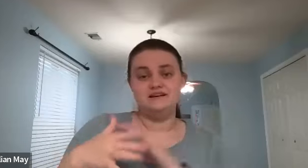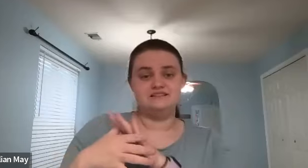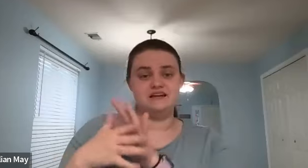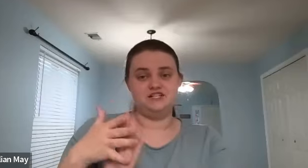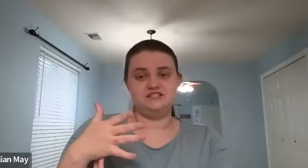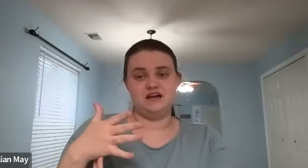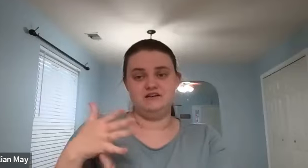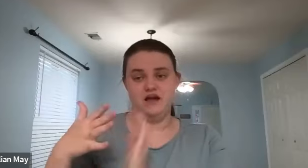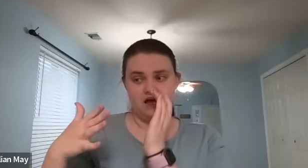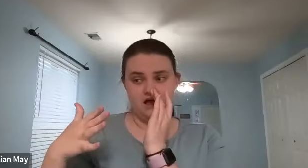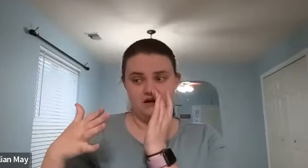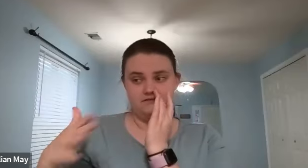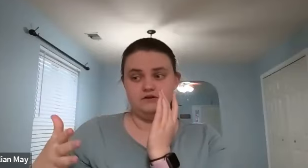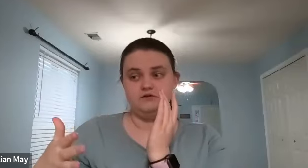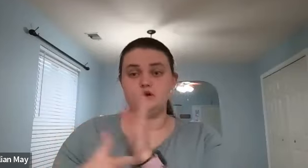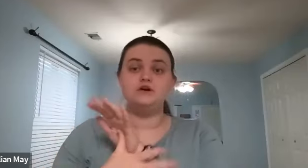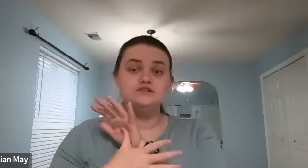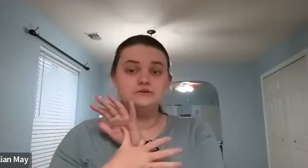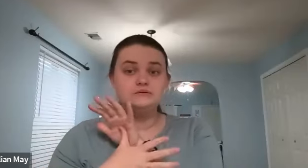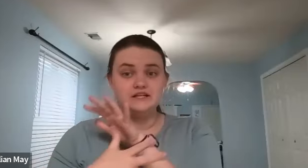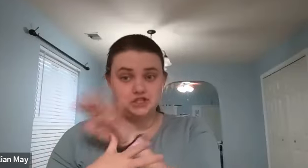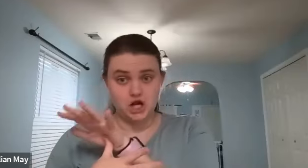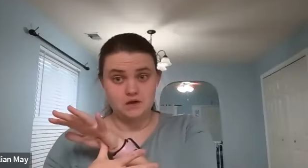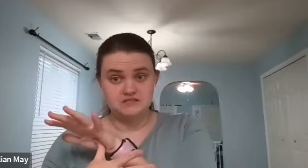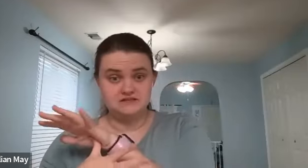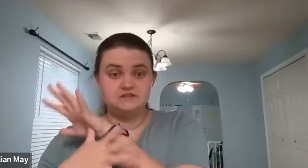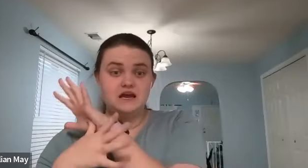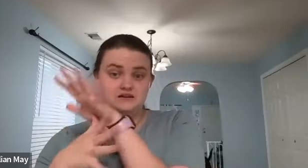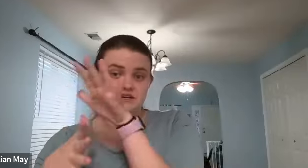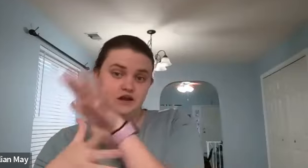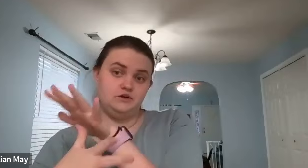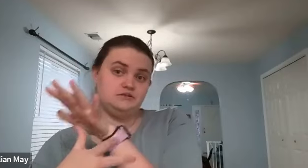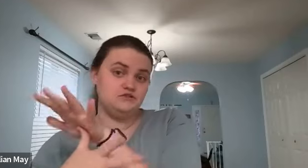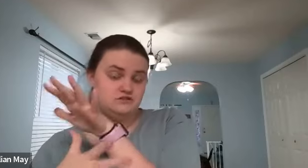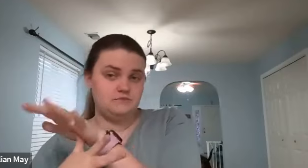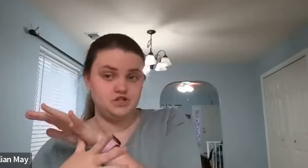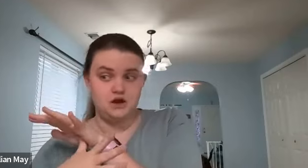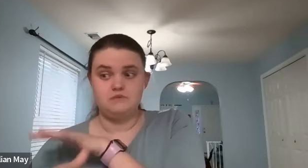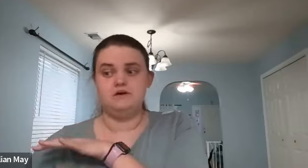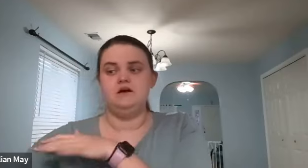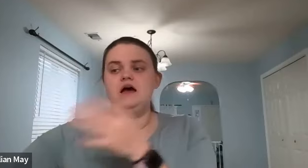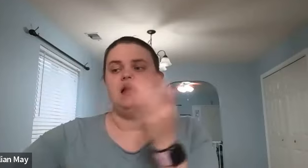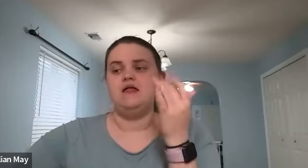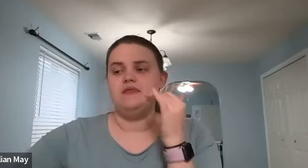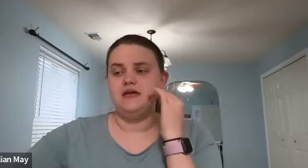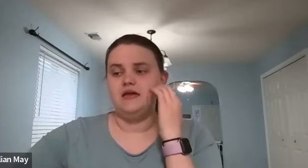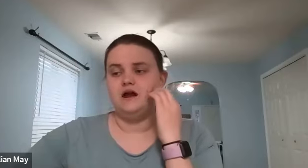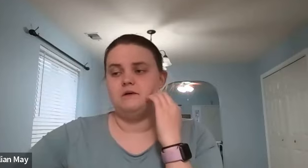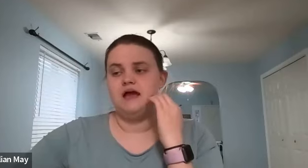of decided just to kind of add a few. We're going to do like jobs, like different, how you would describe a job. And then I have